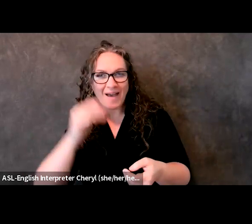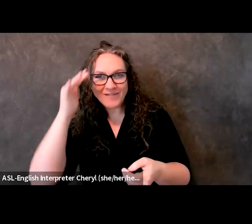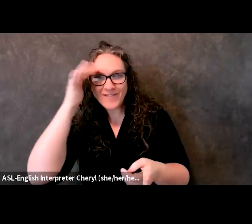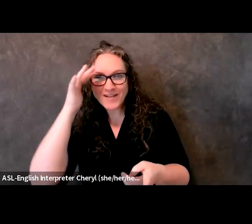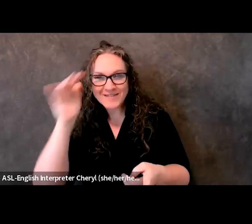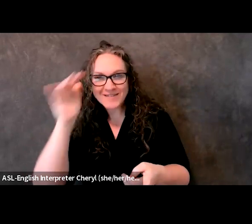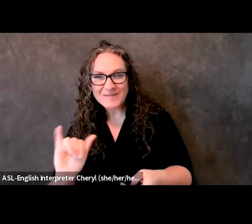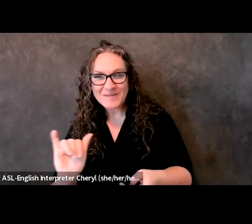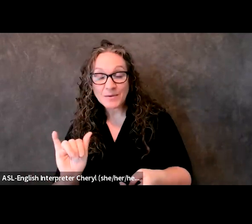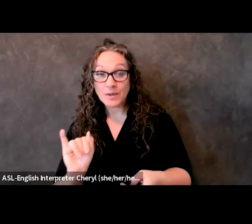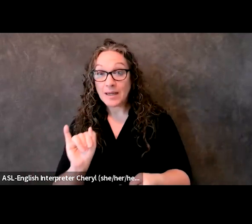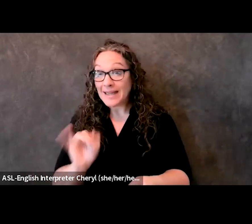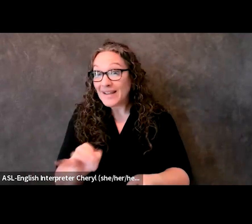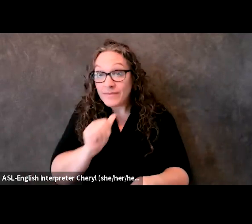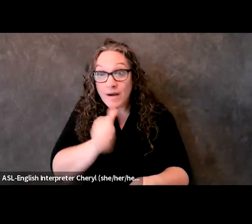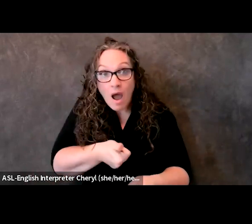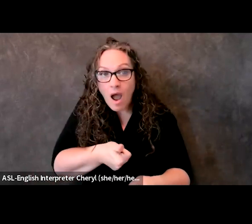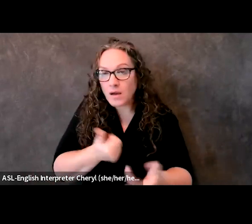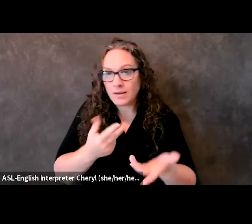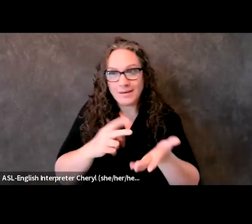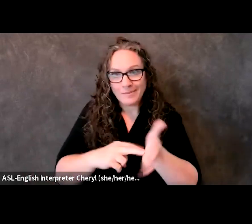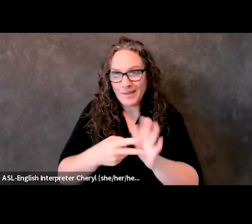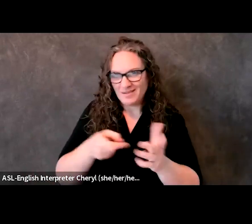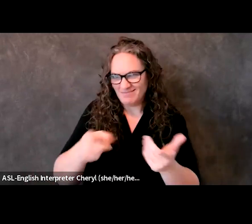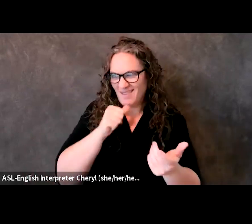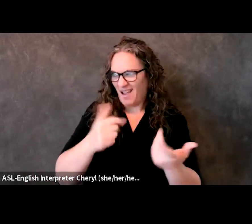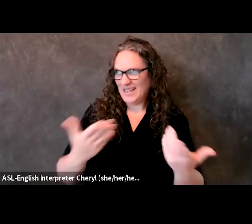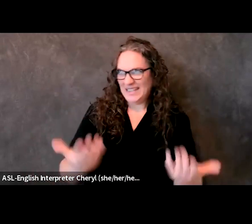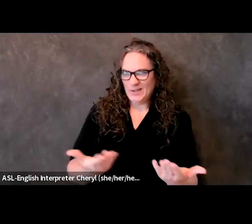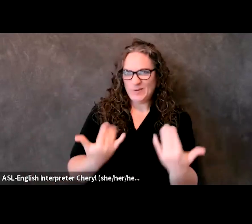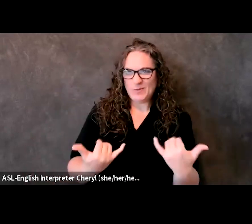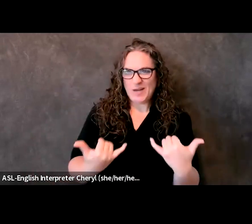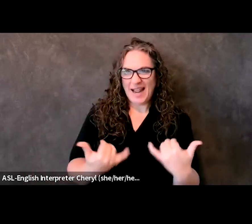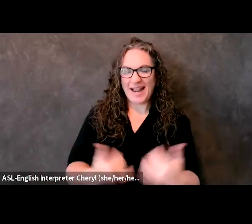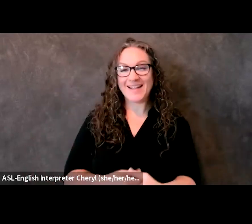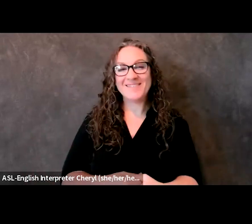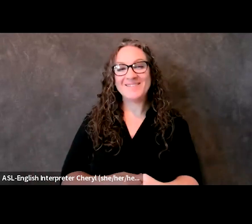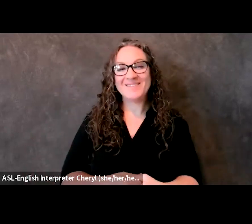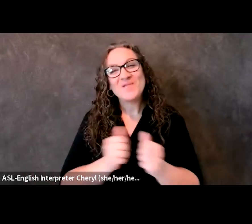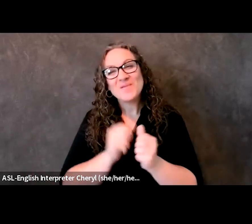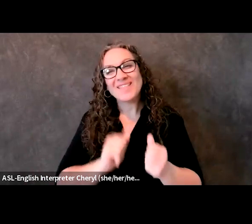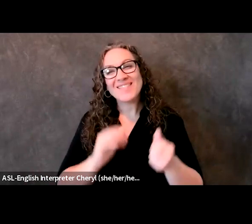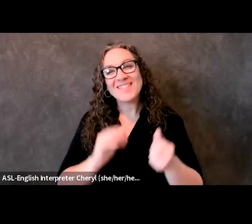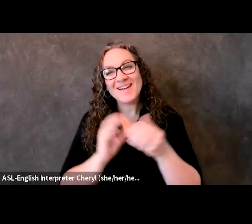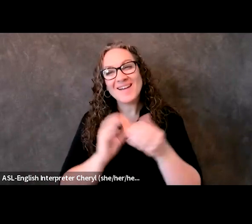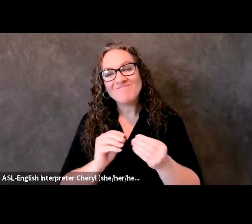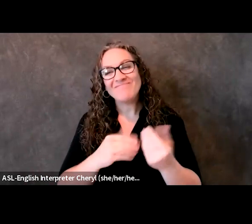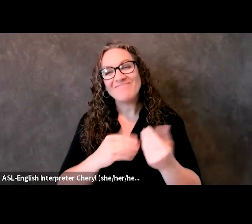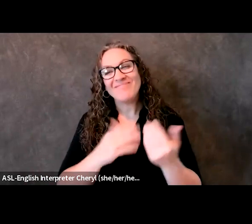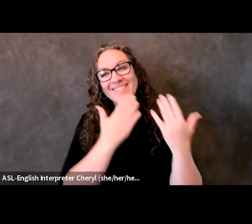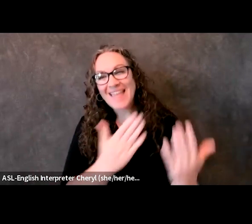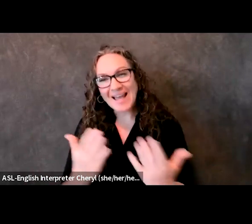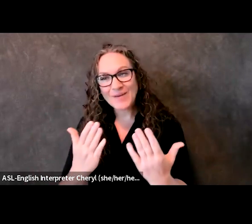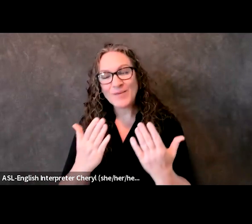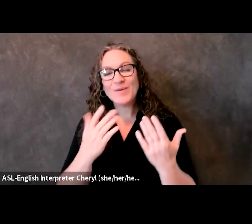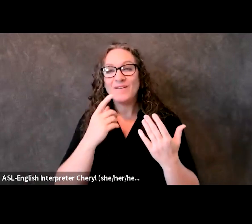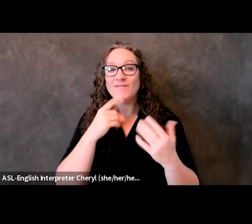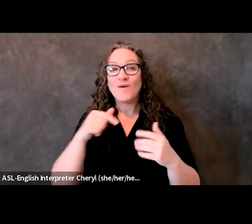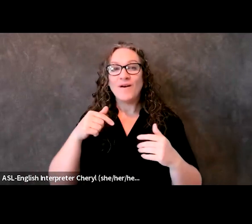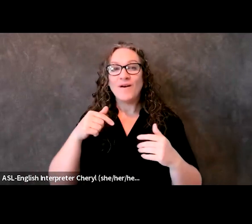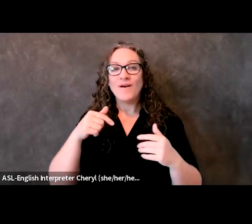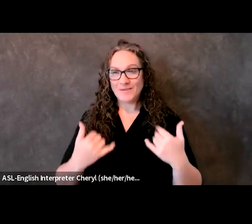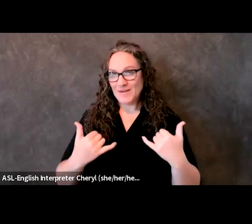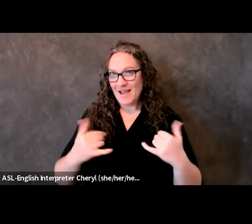have joined this event. So with that, I want to thank you again for the